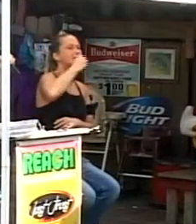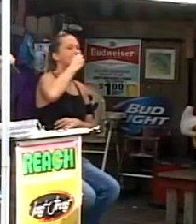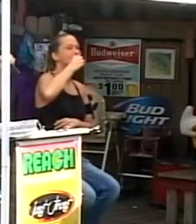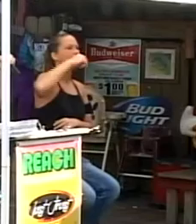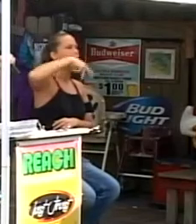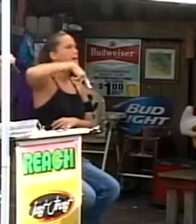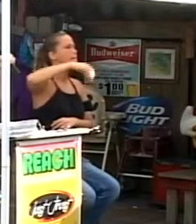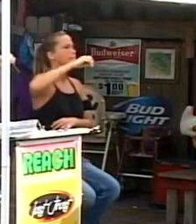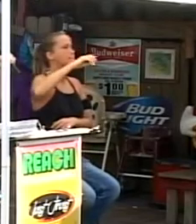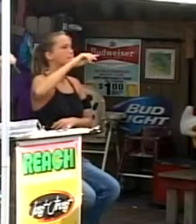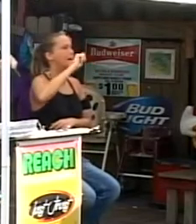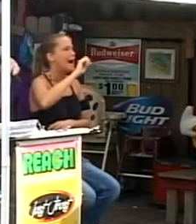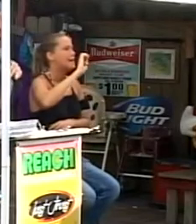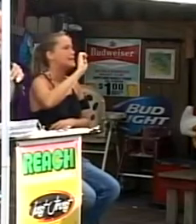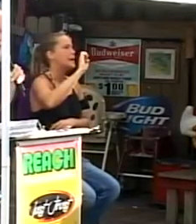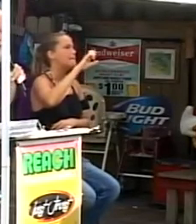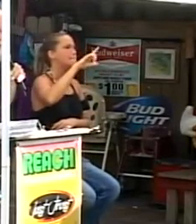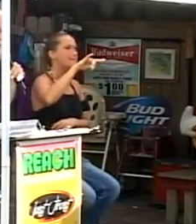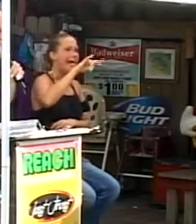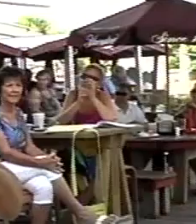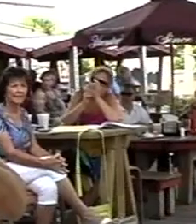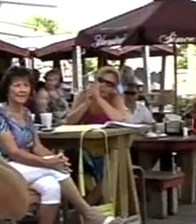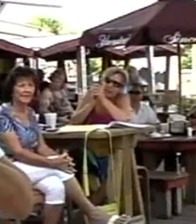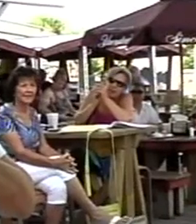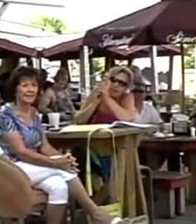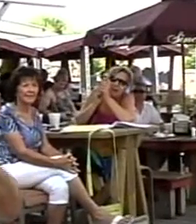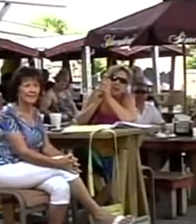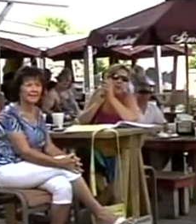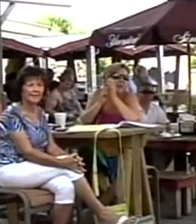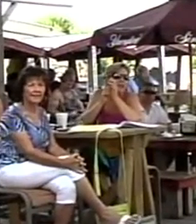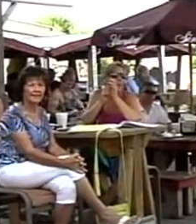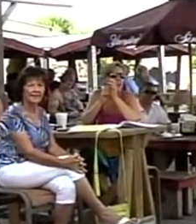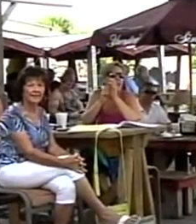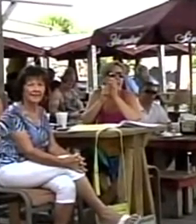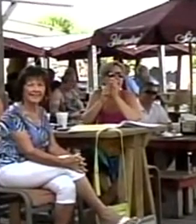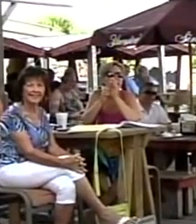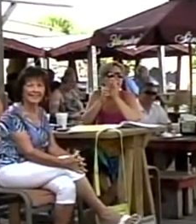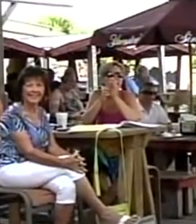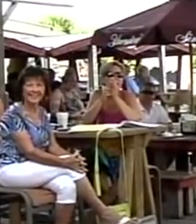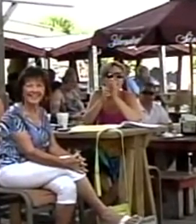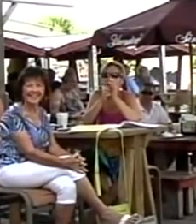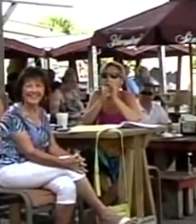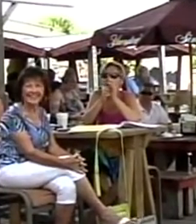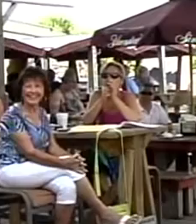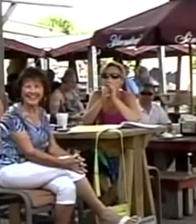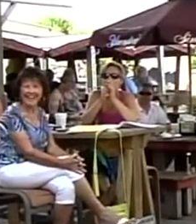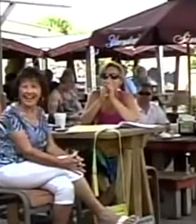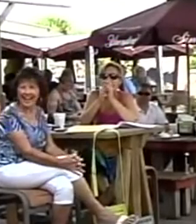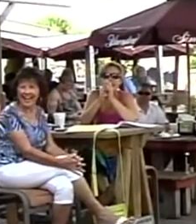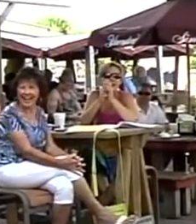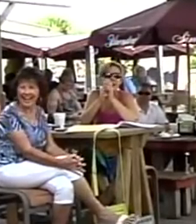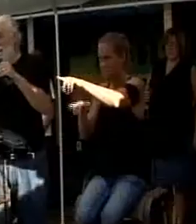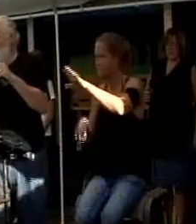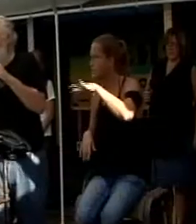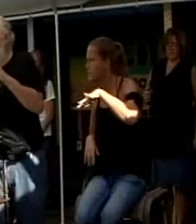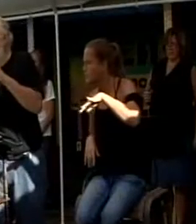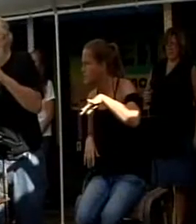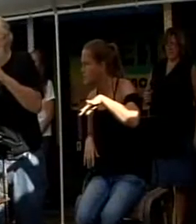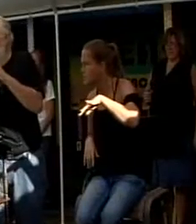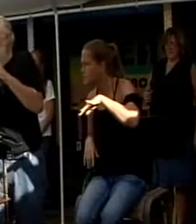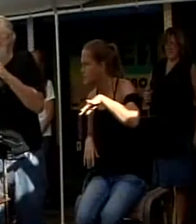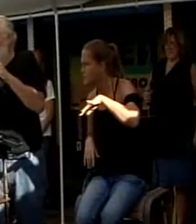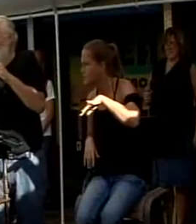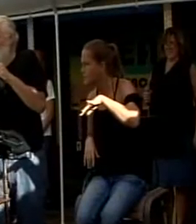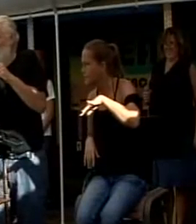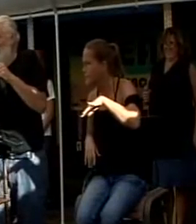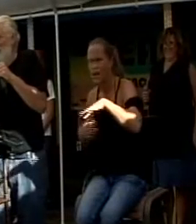looks like she has something to say. Oh, Paver. See Wendy... about the pay. Don't look at me in that